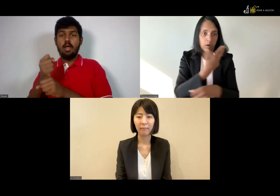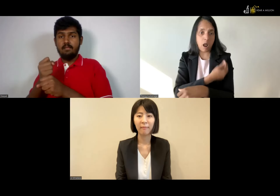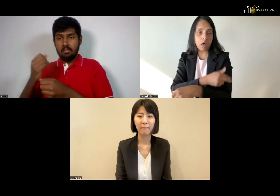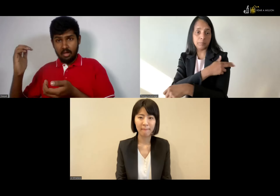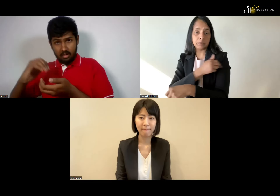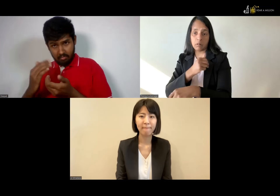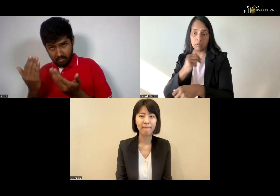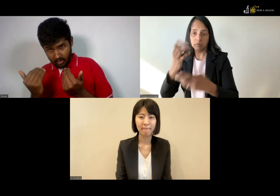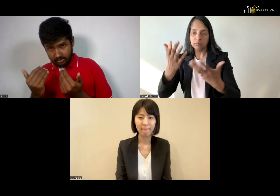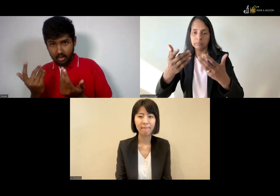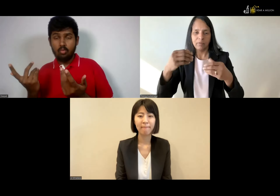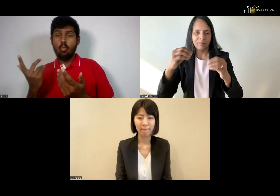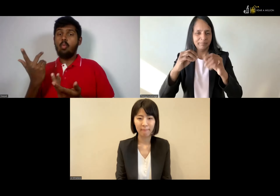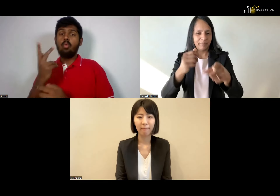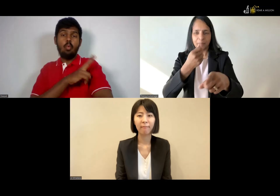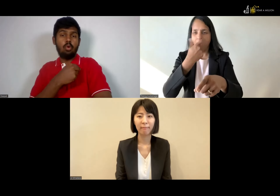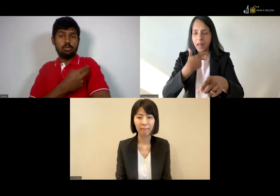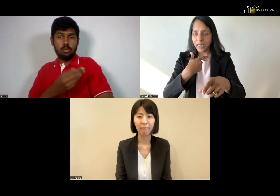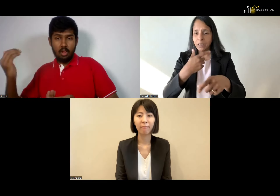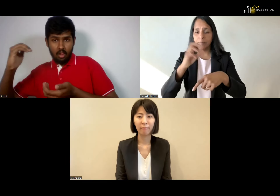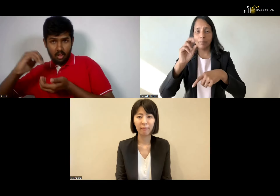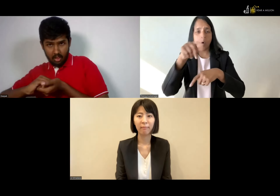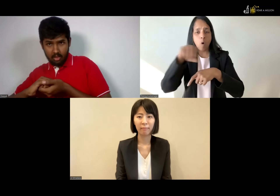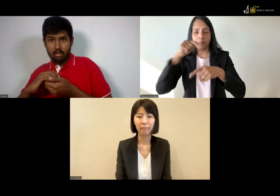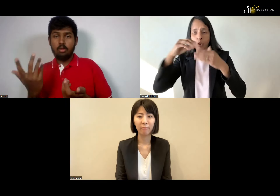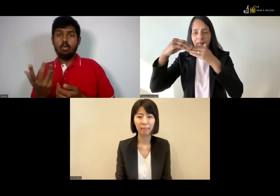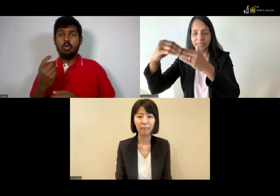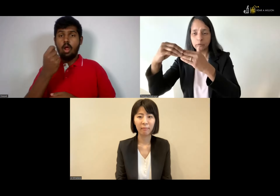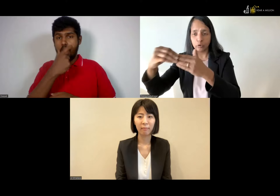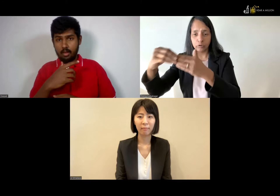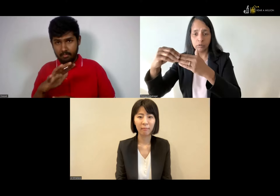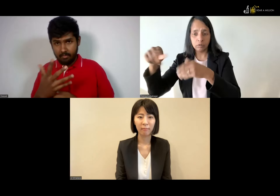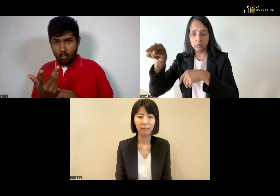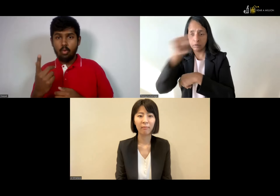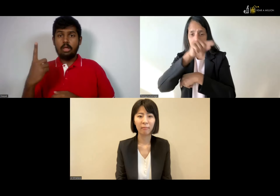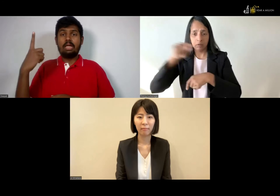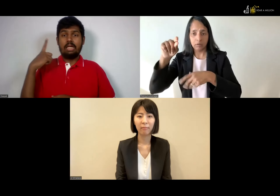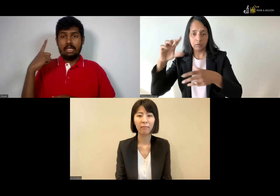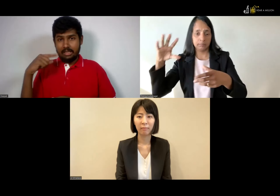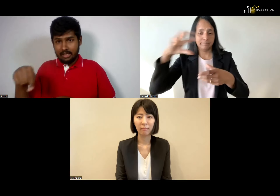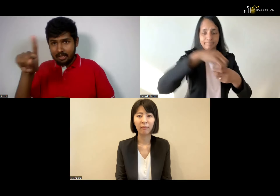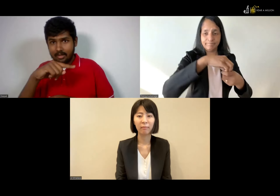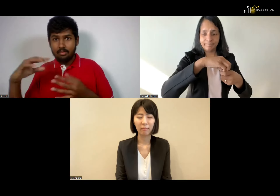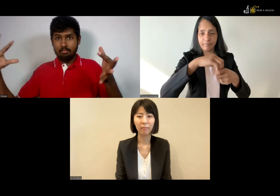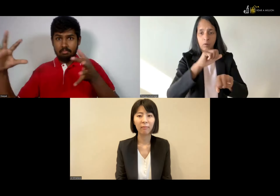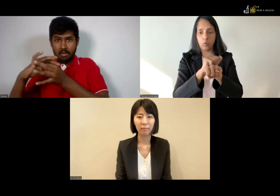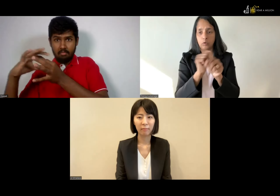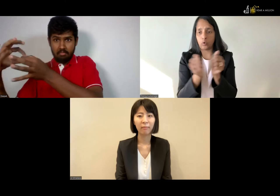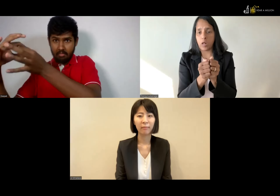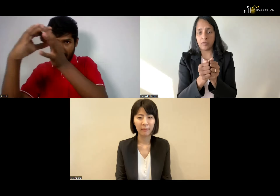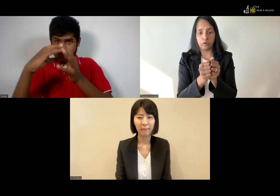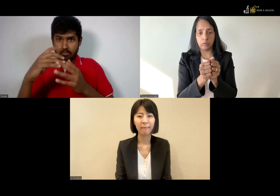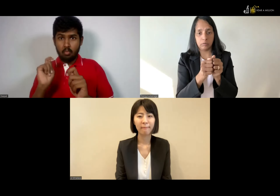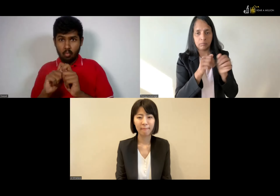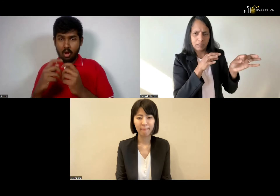ahead and work on their health. You can collaborate with the government. Maybe you can collaborate with the hospitals, and also you